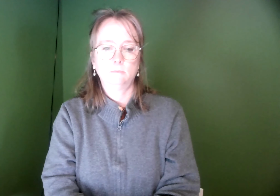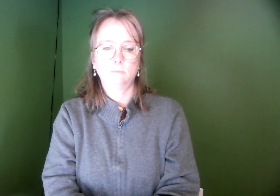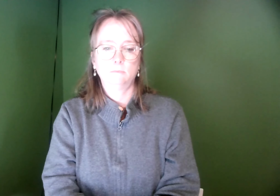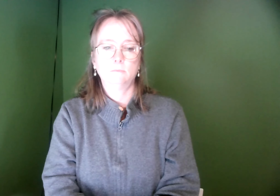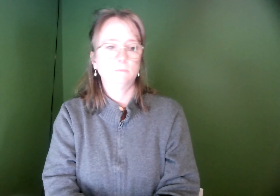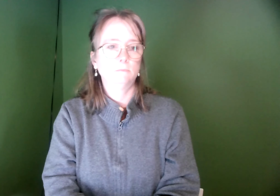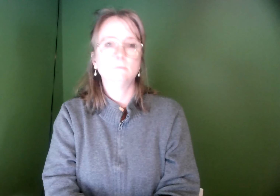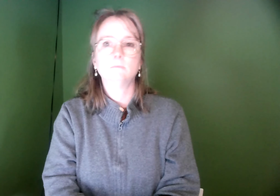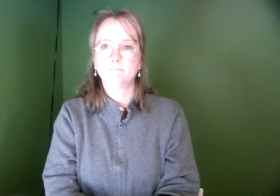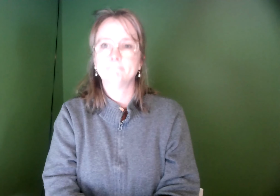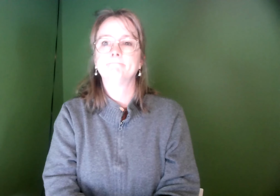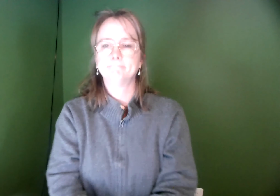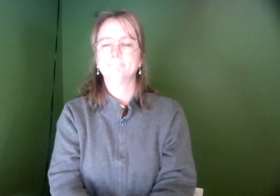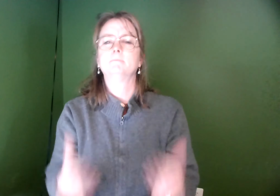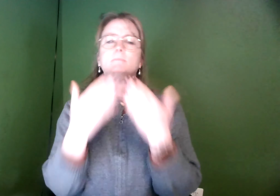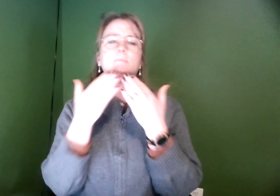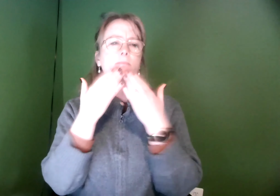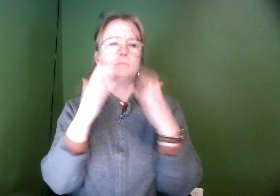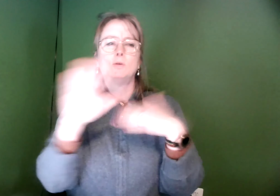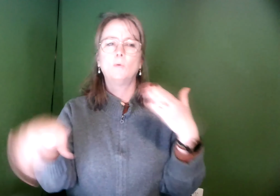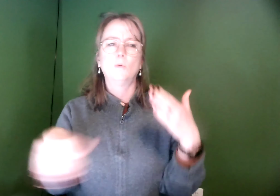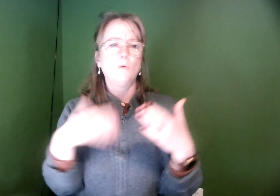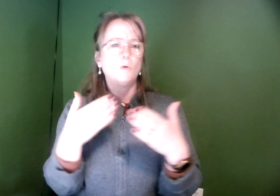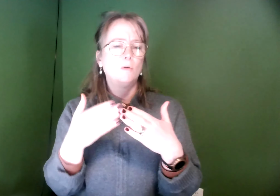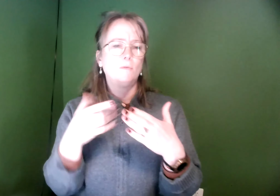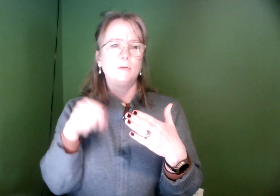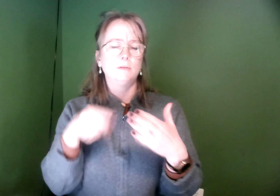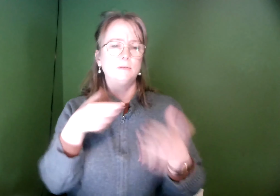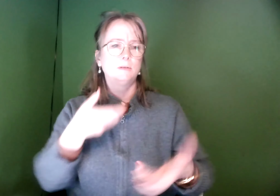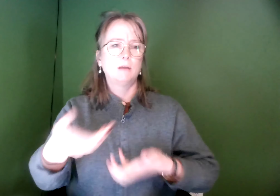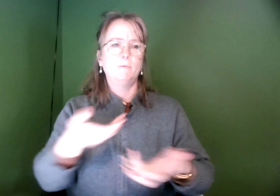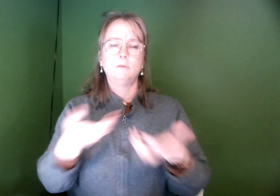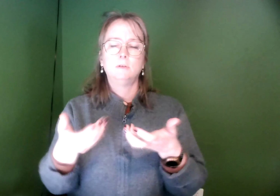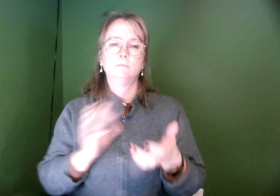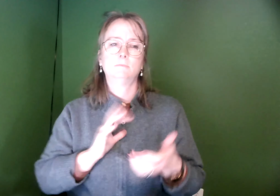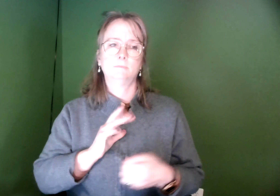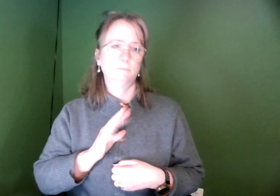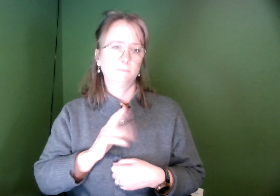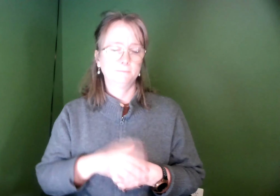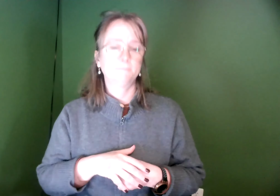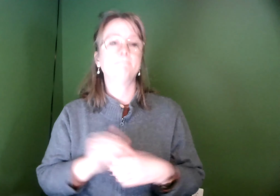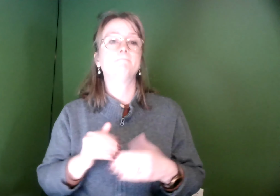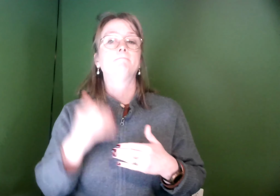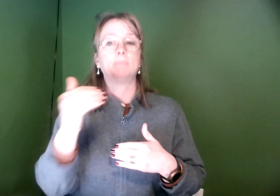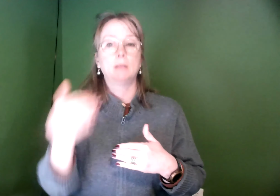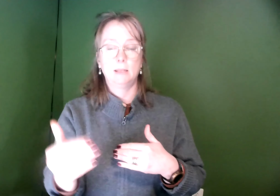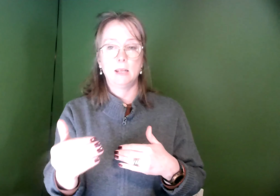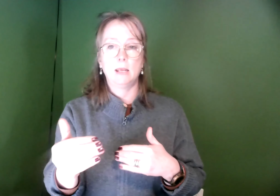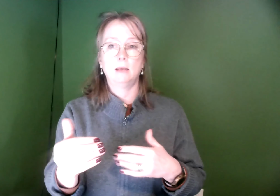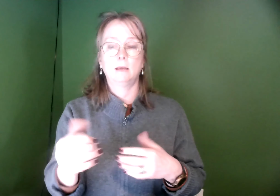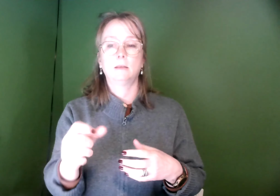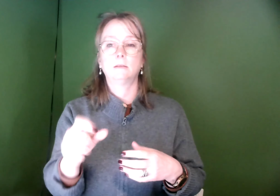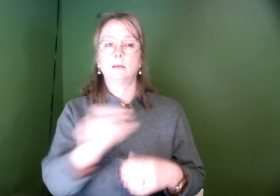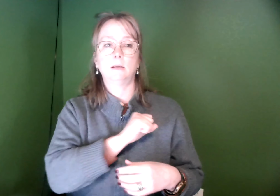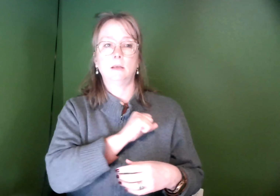So thank you all for this very rich conversation. I think our next steps are for staff to put all